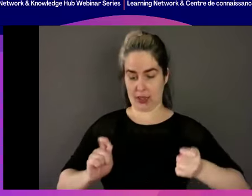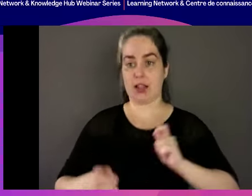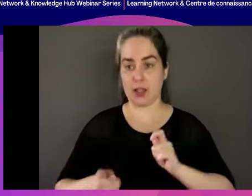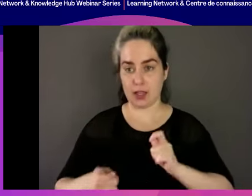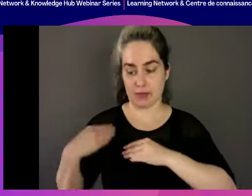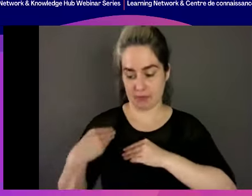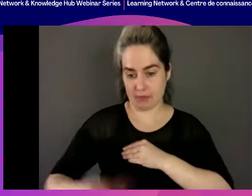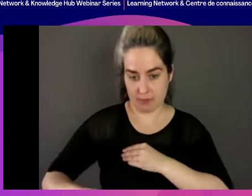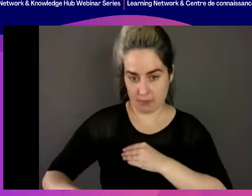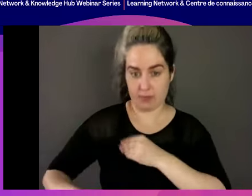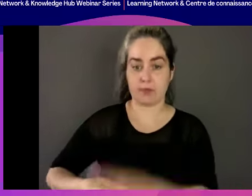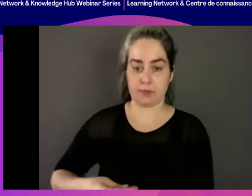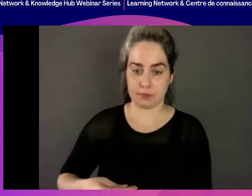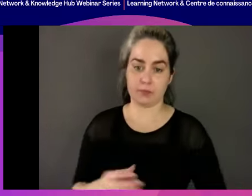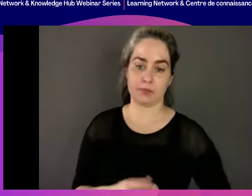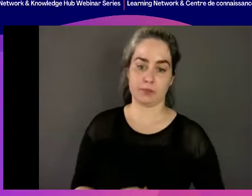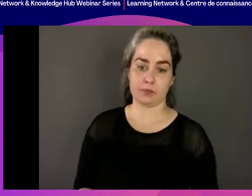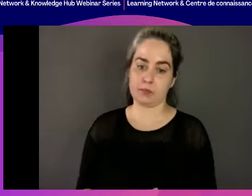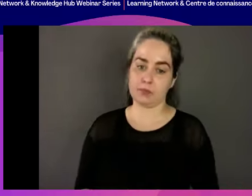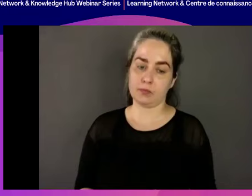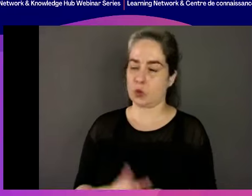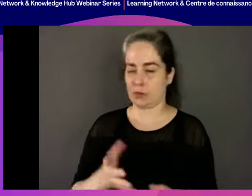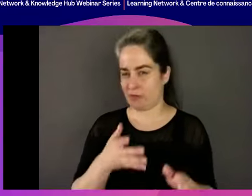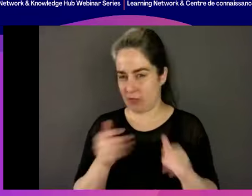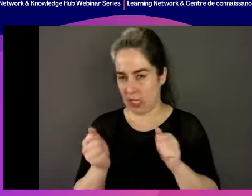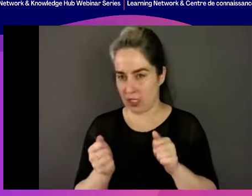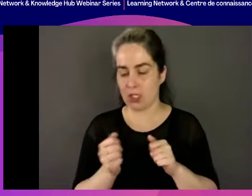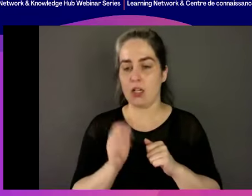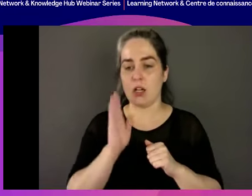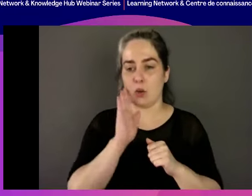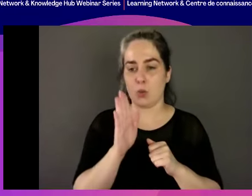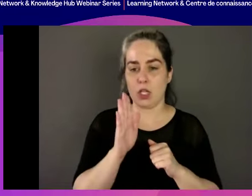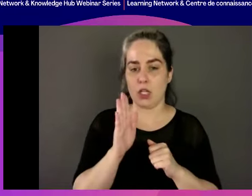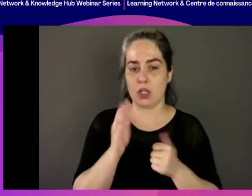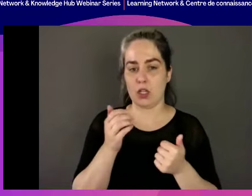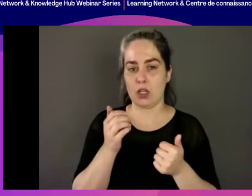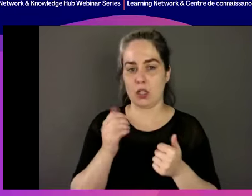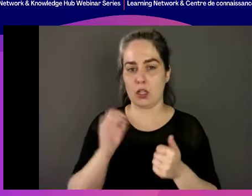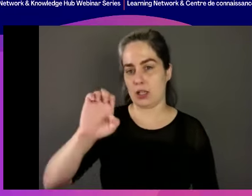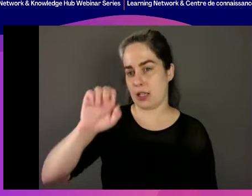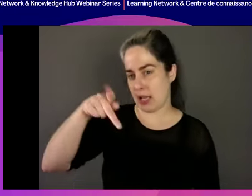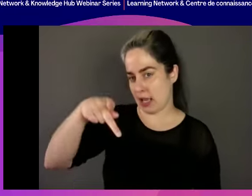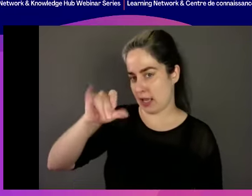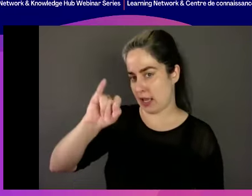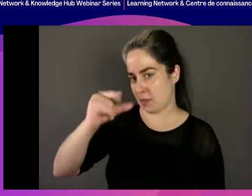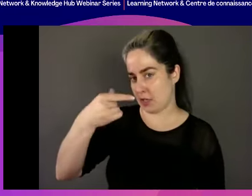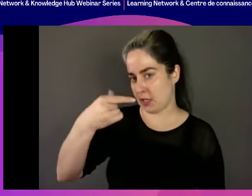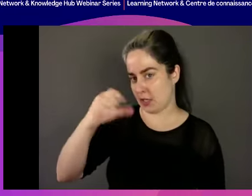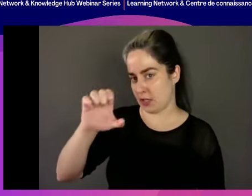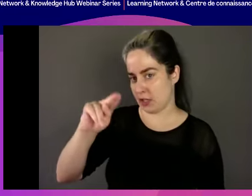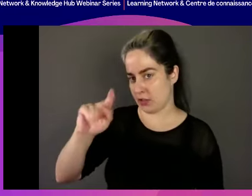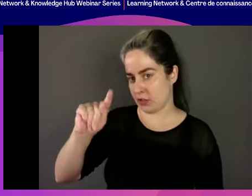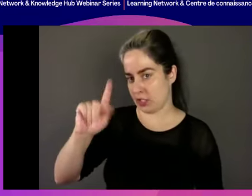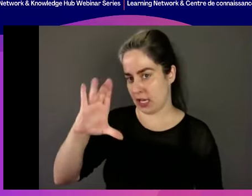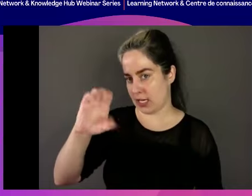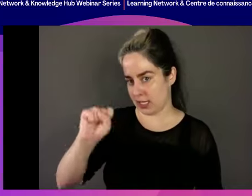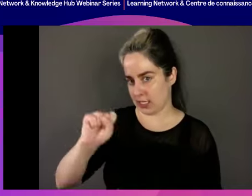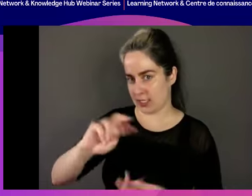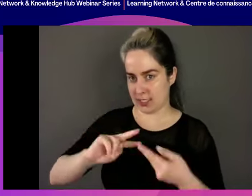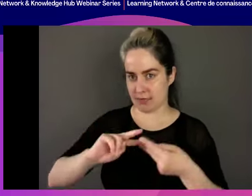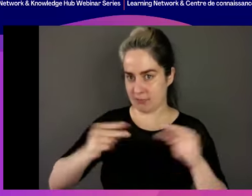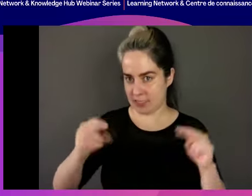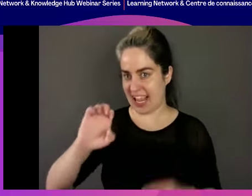very quickly, to give a description of epigenetics, we know that a